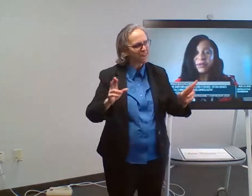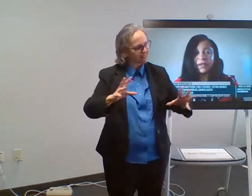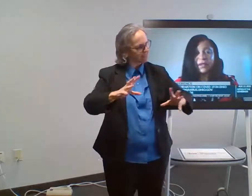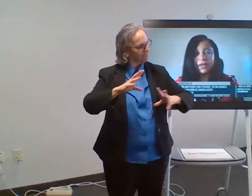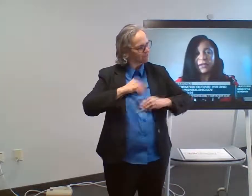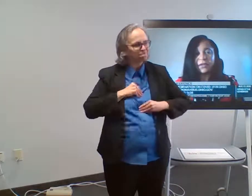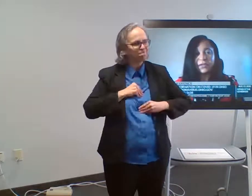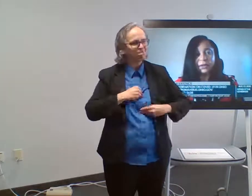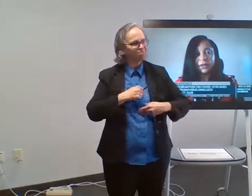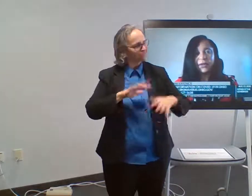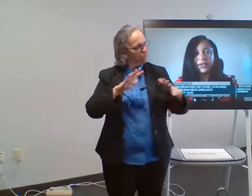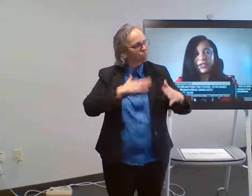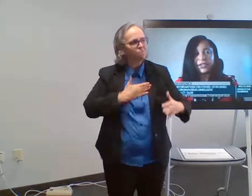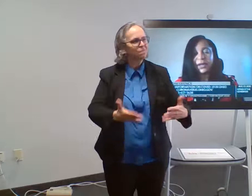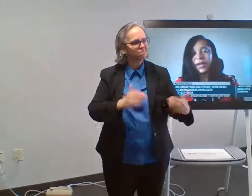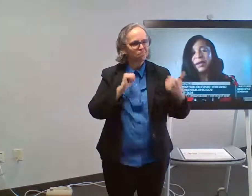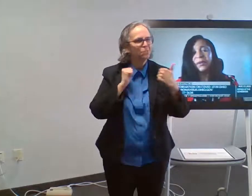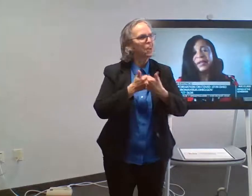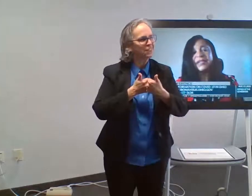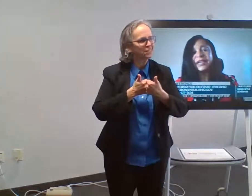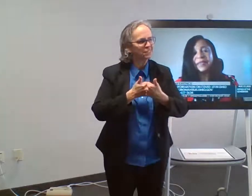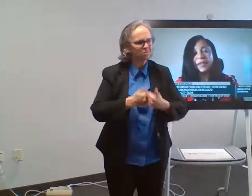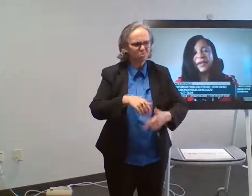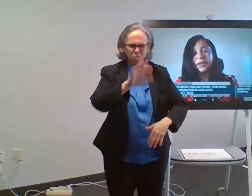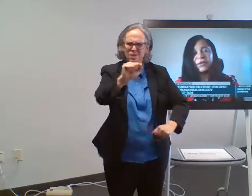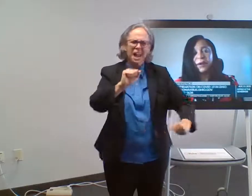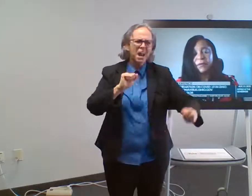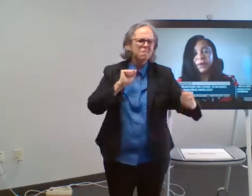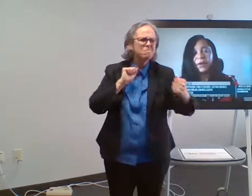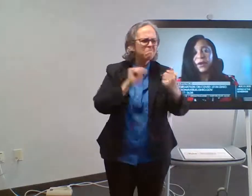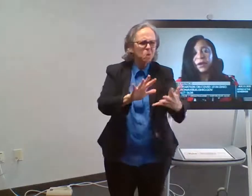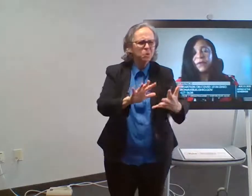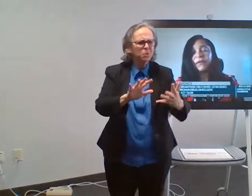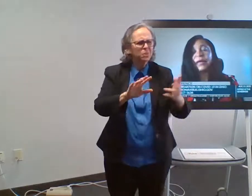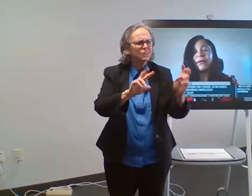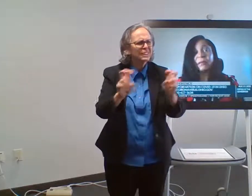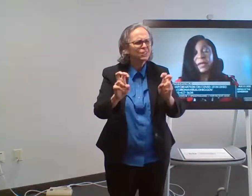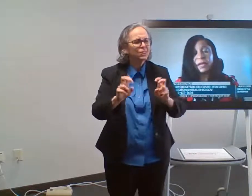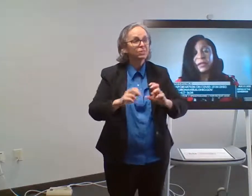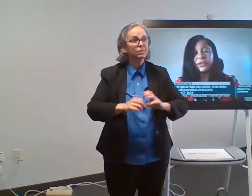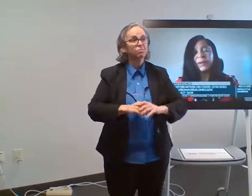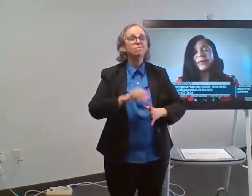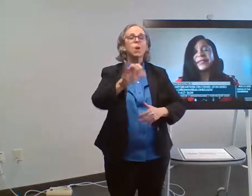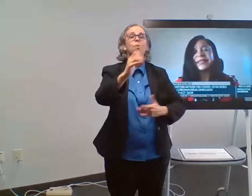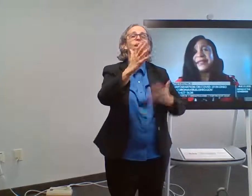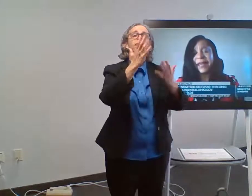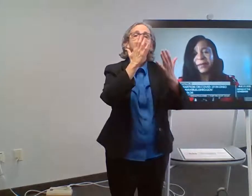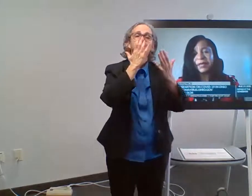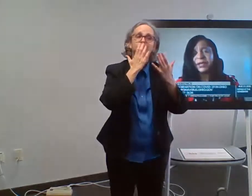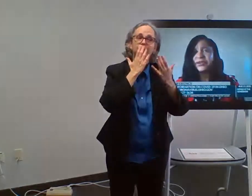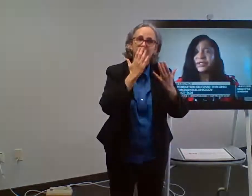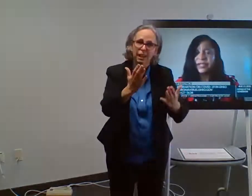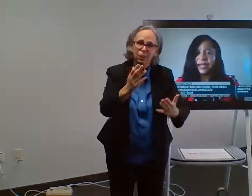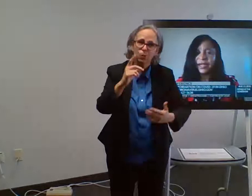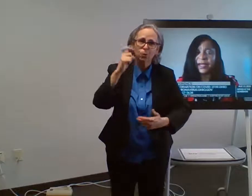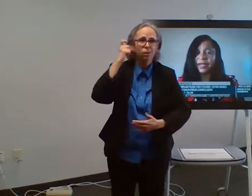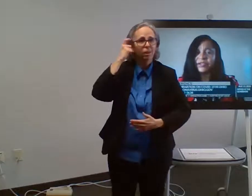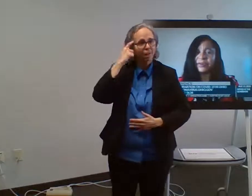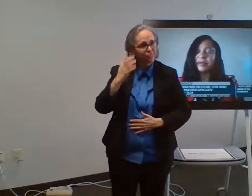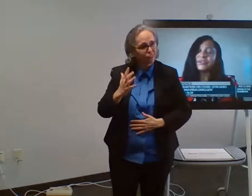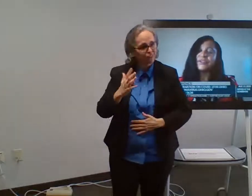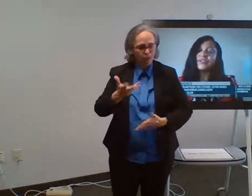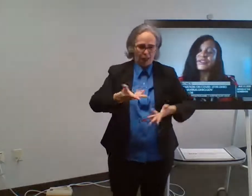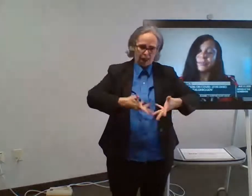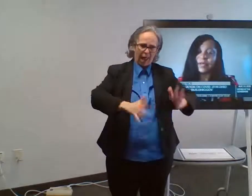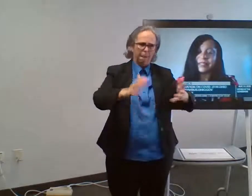are up to moving the needle on this critical issue. And I want to say thank you, Governor, for allowing me to represent the cabinet here today,